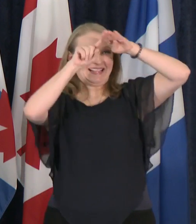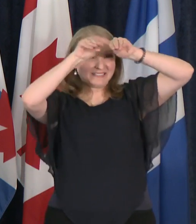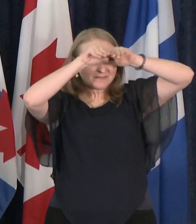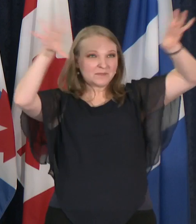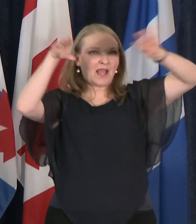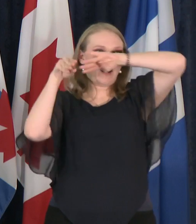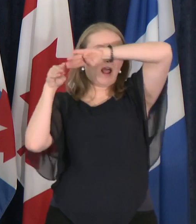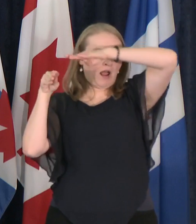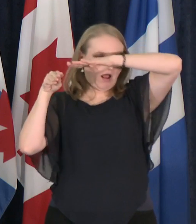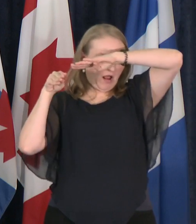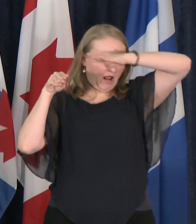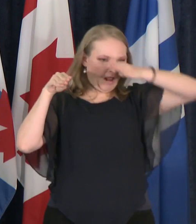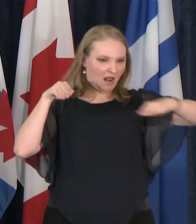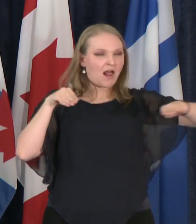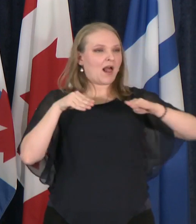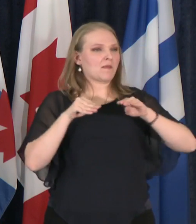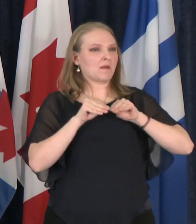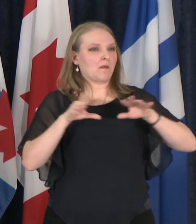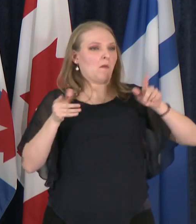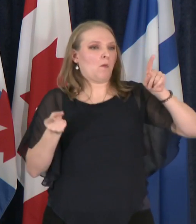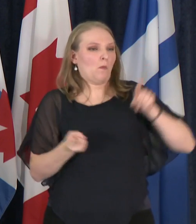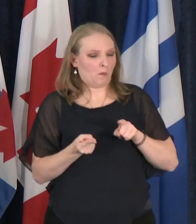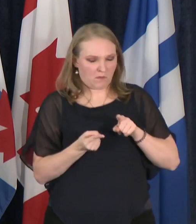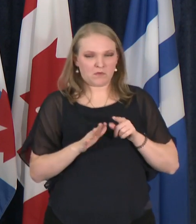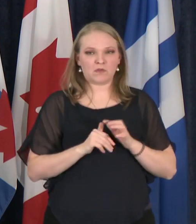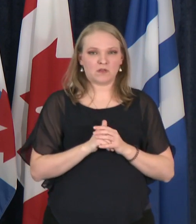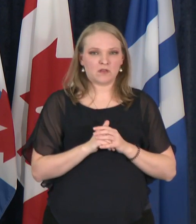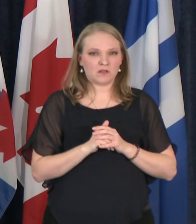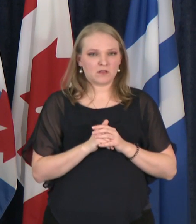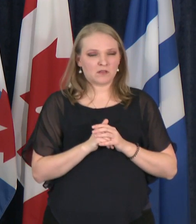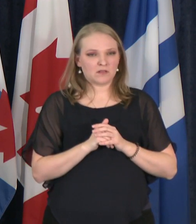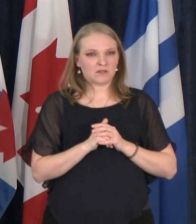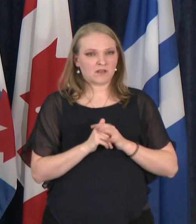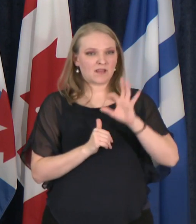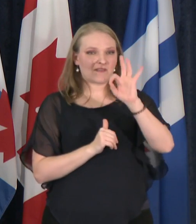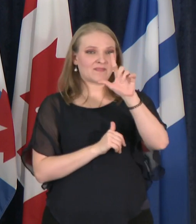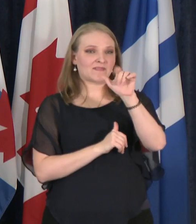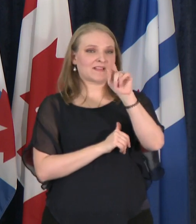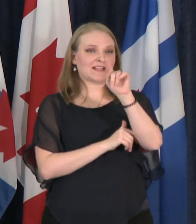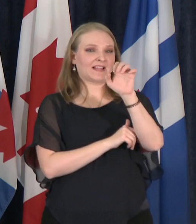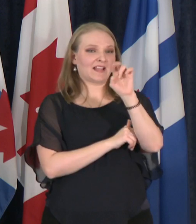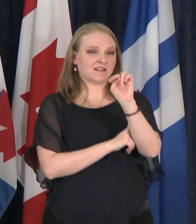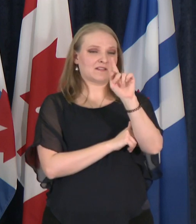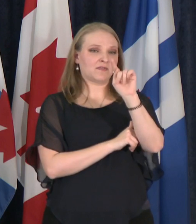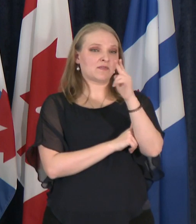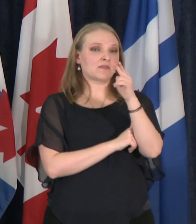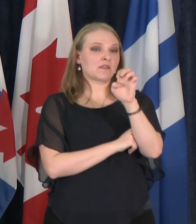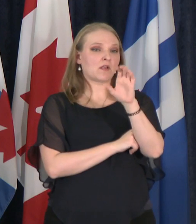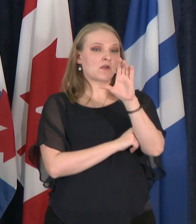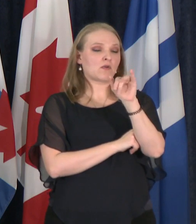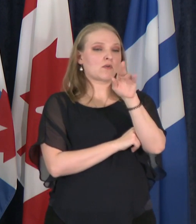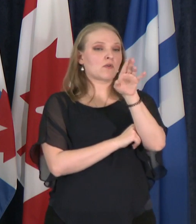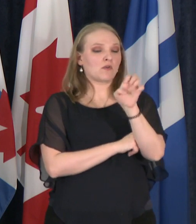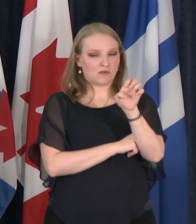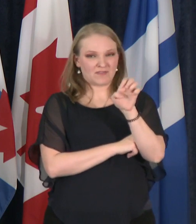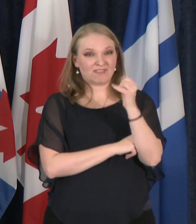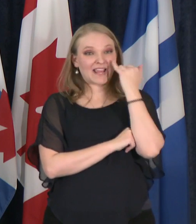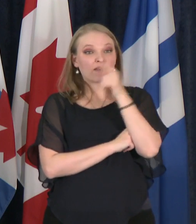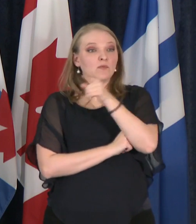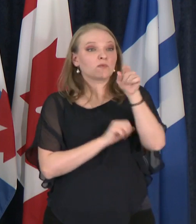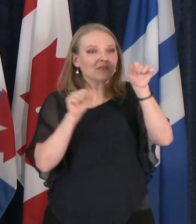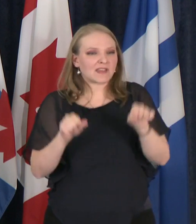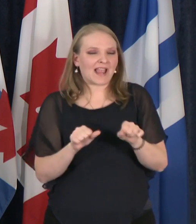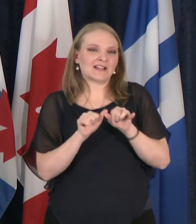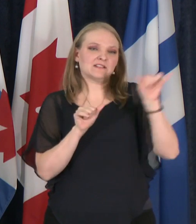If you can, stay home. Help out our city by reducing your